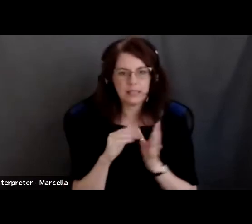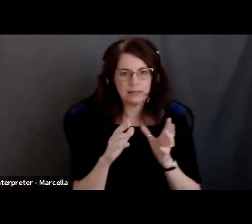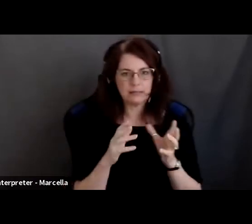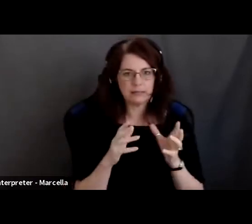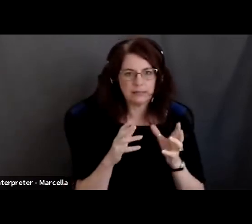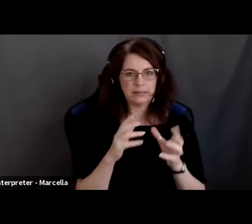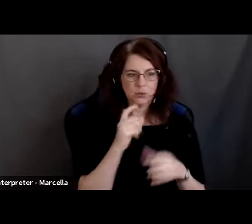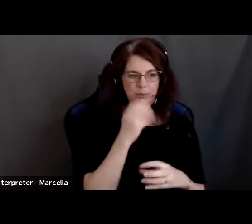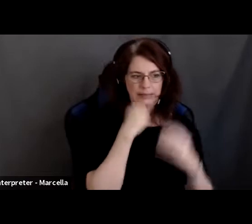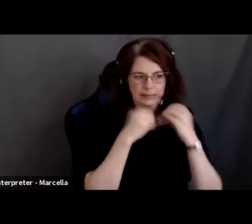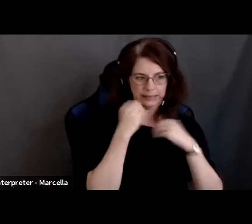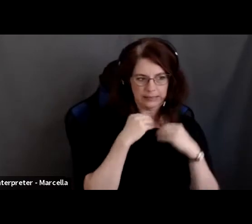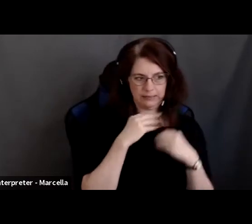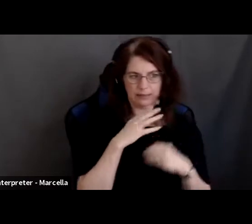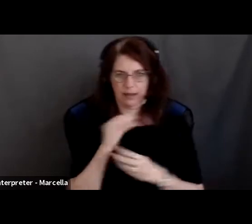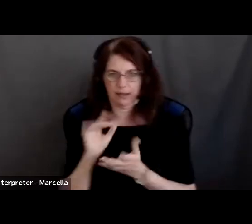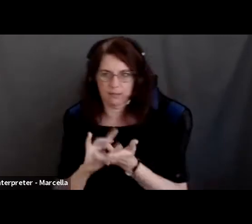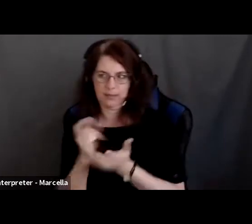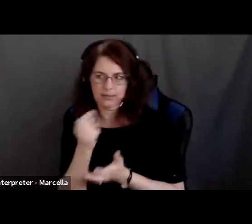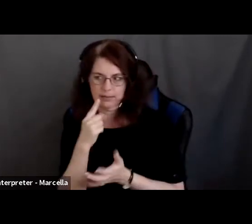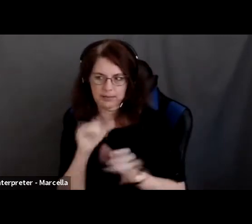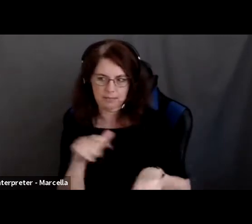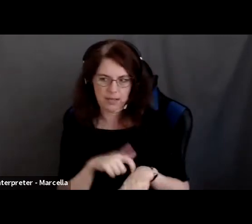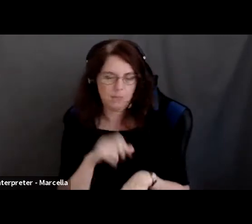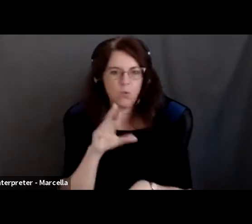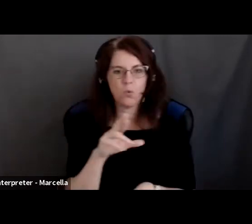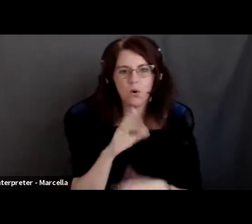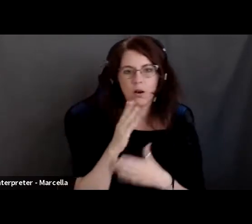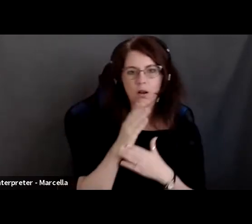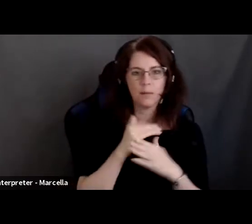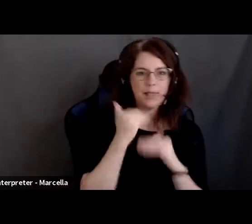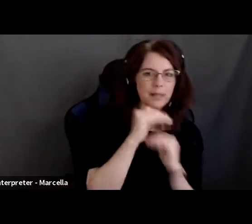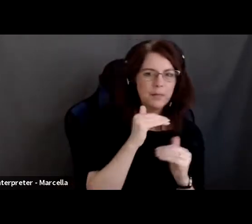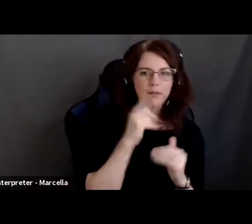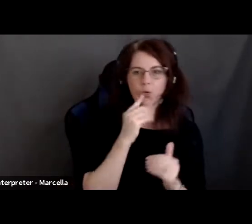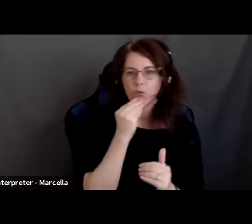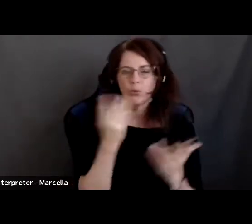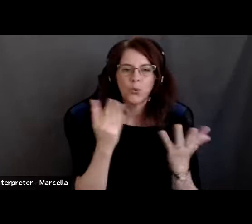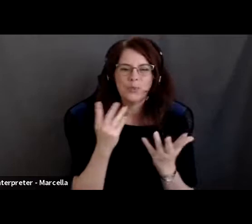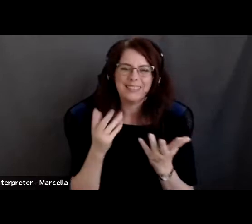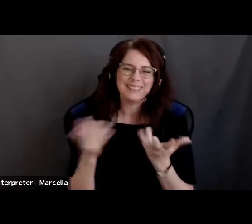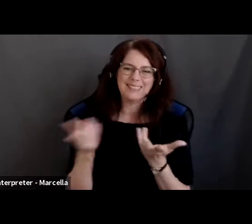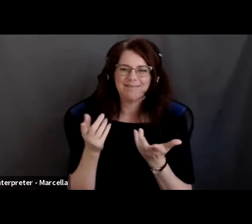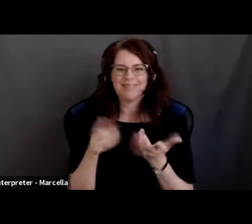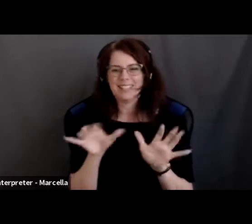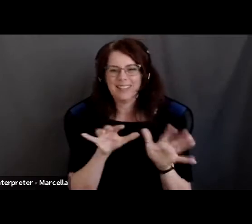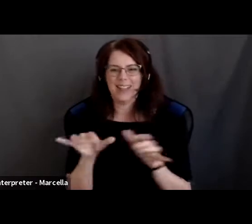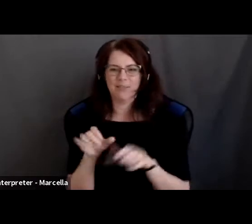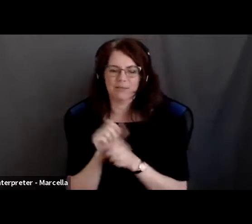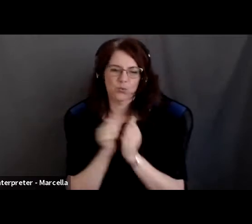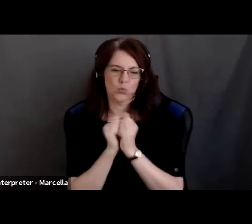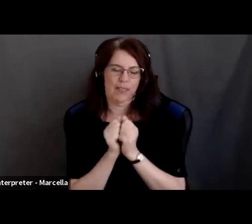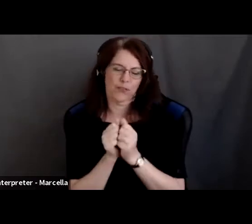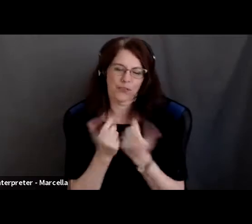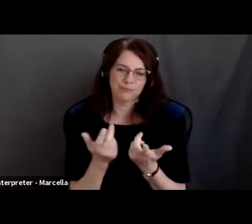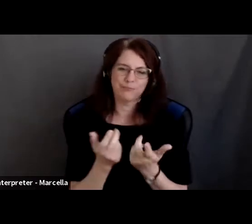you're going to need to eat to take your medicine, or maybe there's a restriction for food. So these kind of go hand in hand when we look